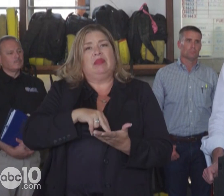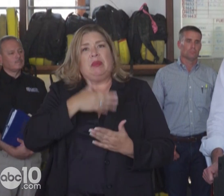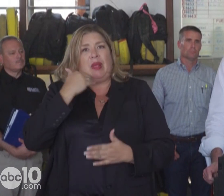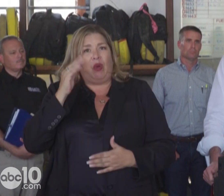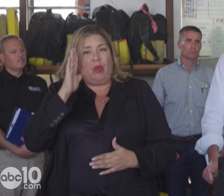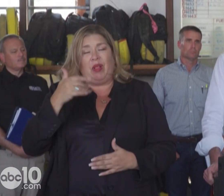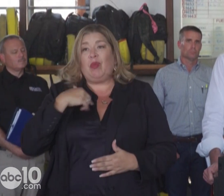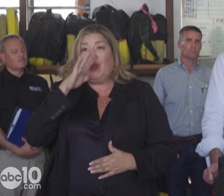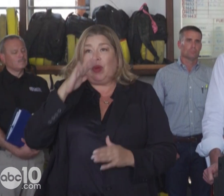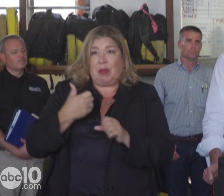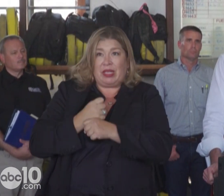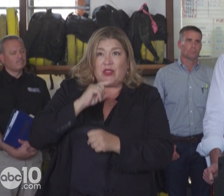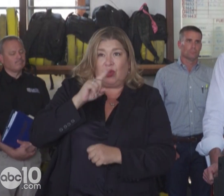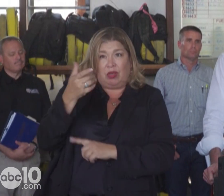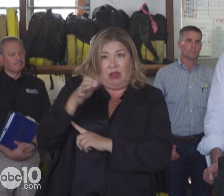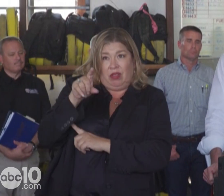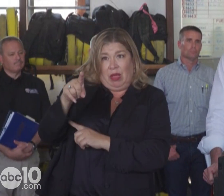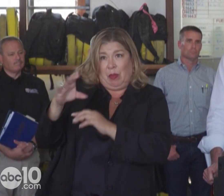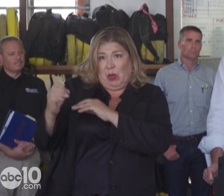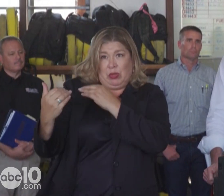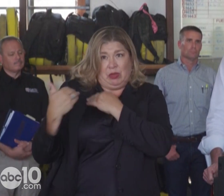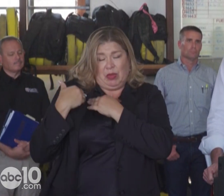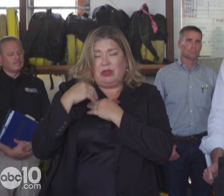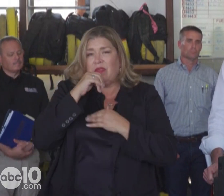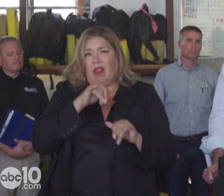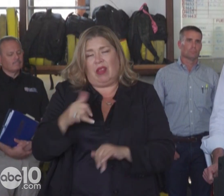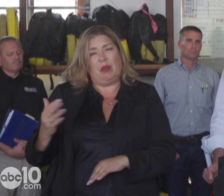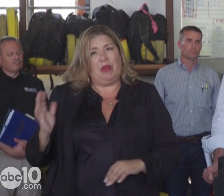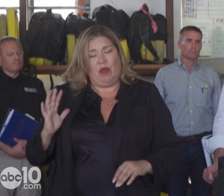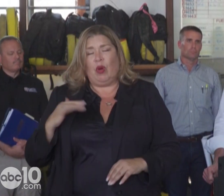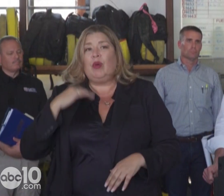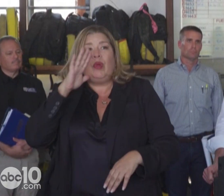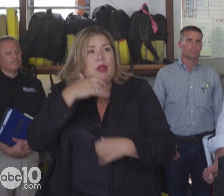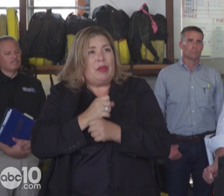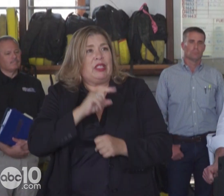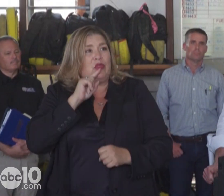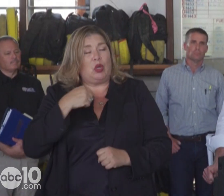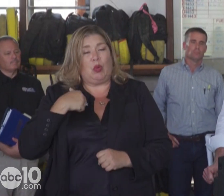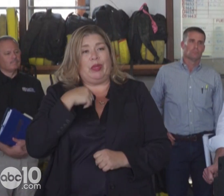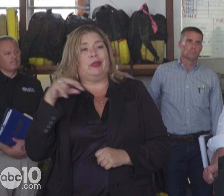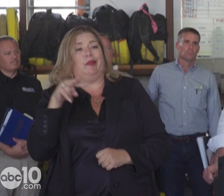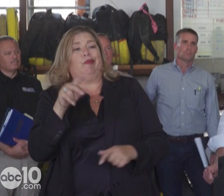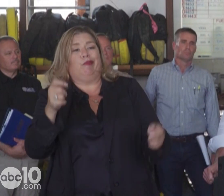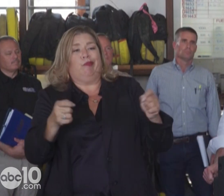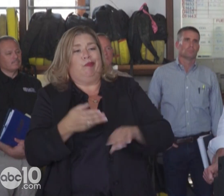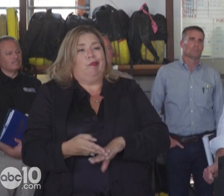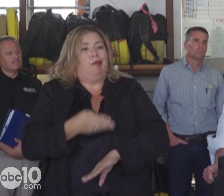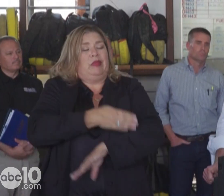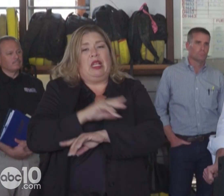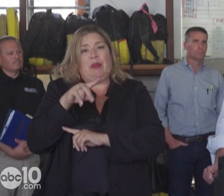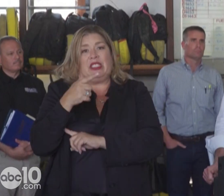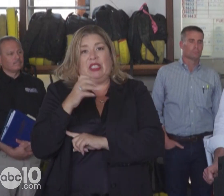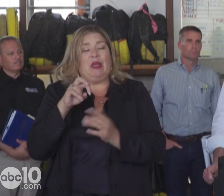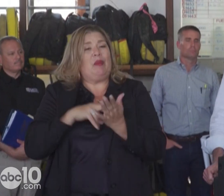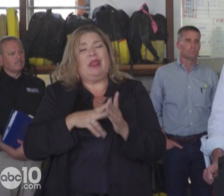they have never been held in the past. We will do everything in our power to restructure PG&E so it is a completely different entity when they